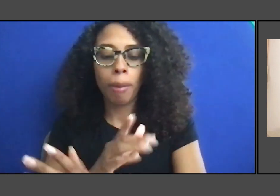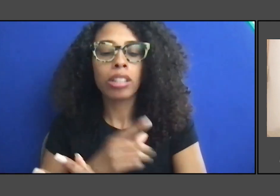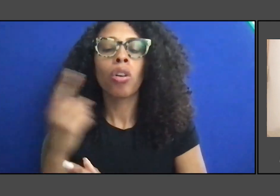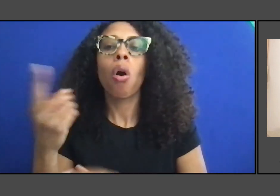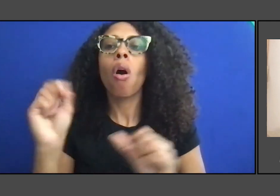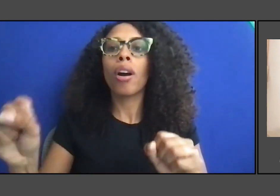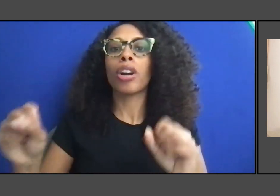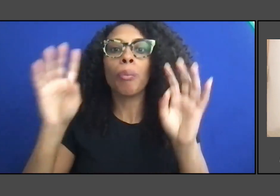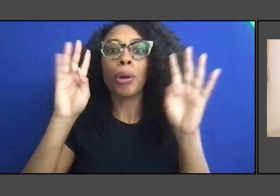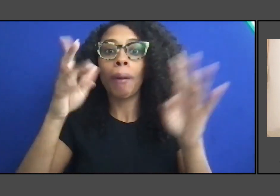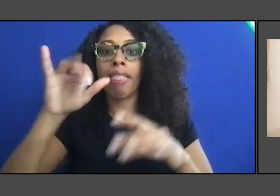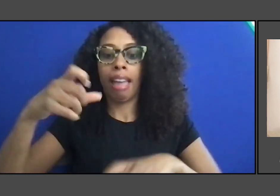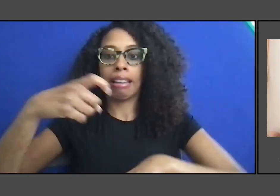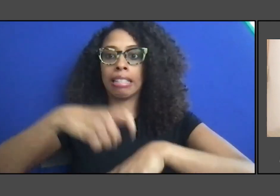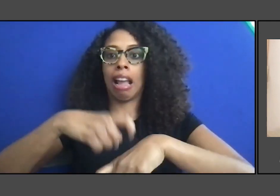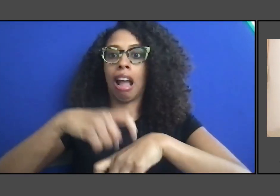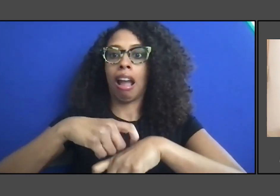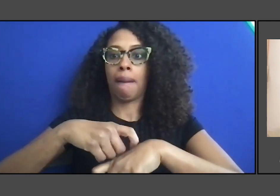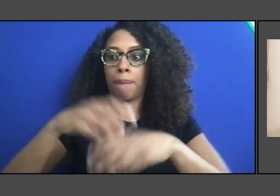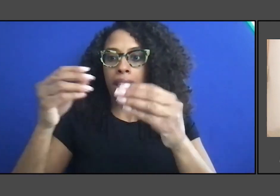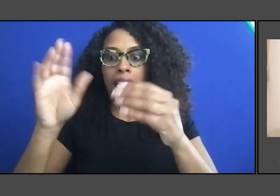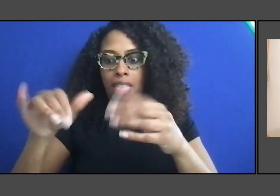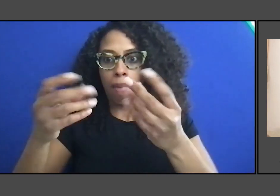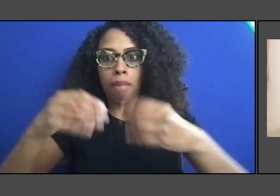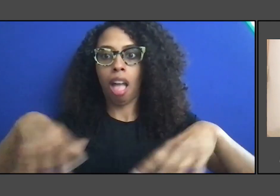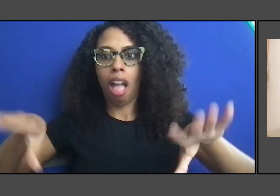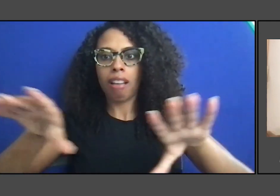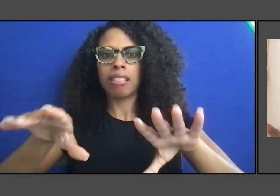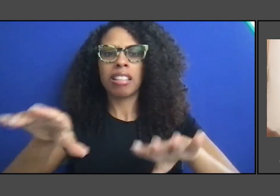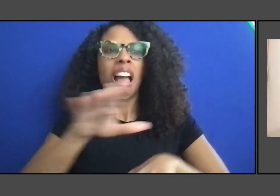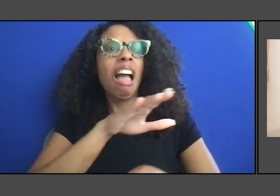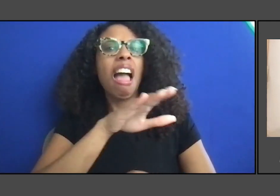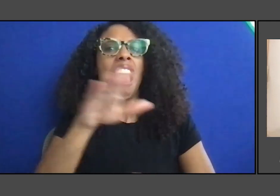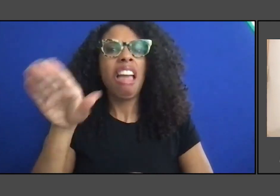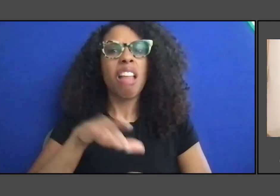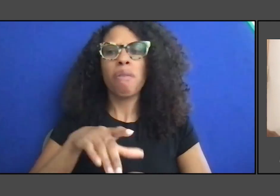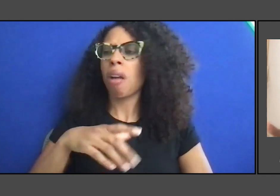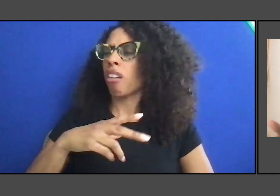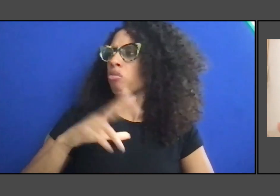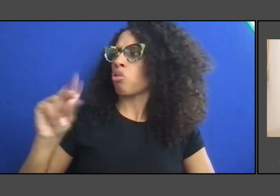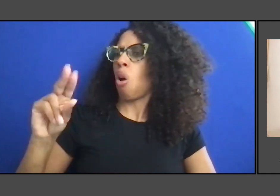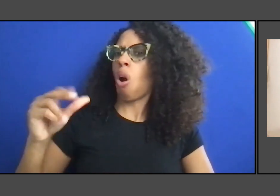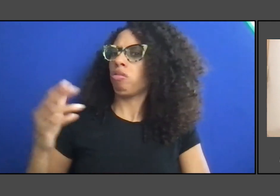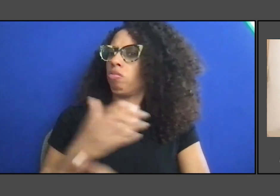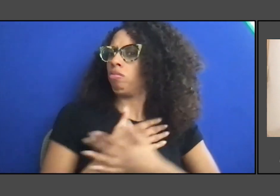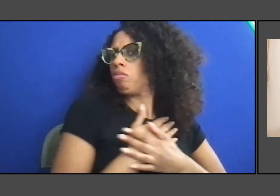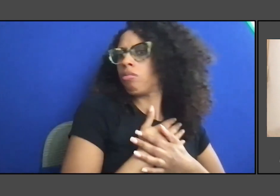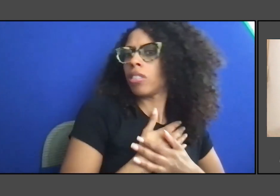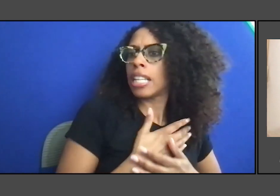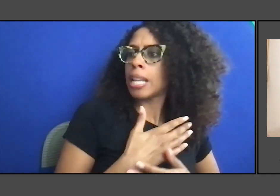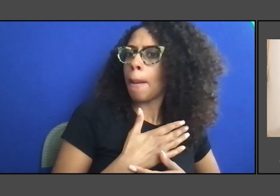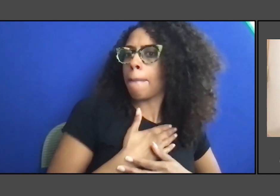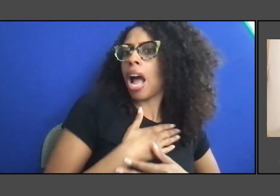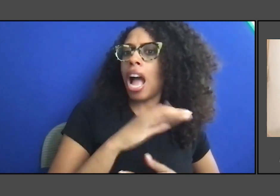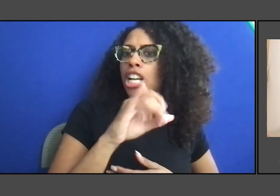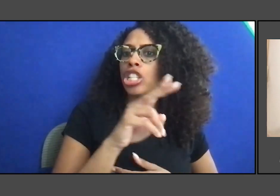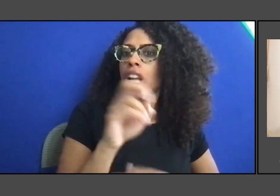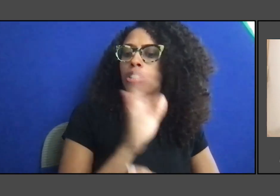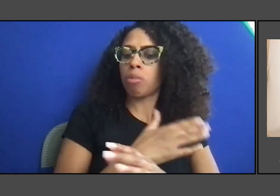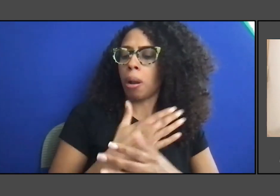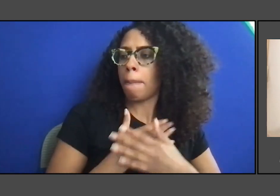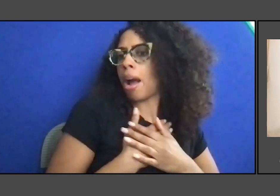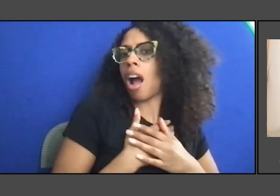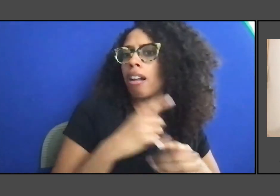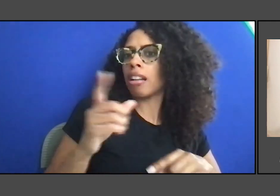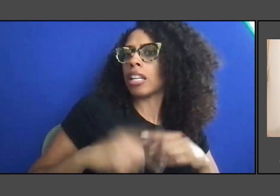stingy with it, like mm, just giving it as a gift to the world. So to me, it's not enough to say that it's